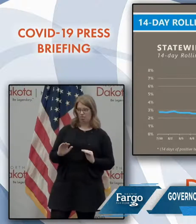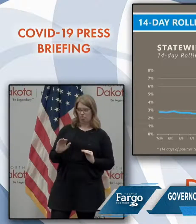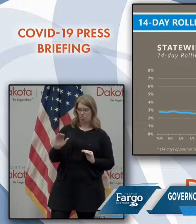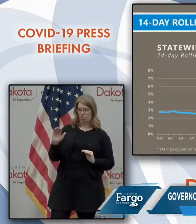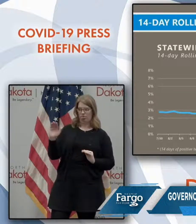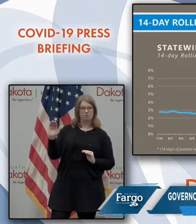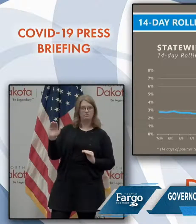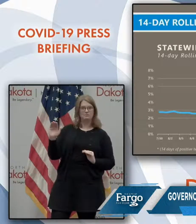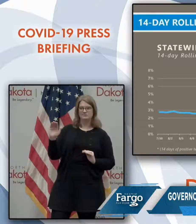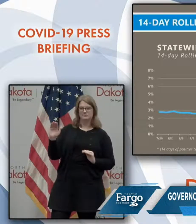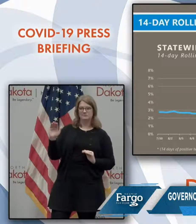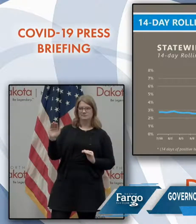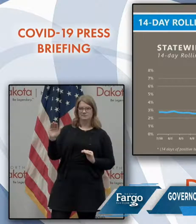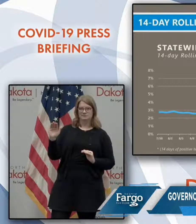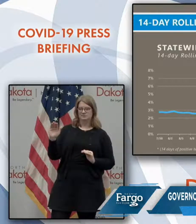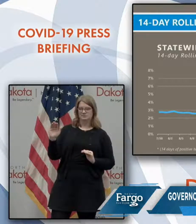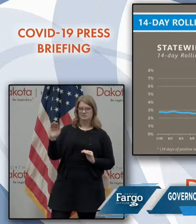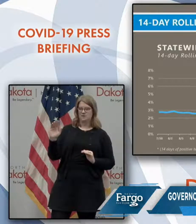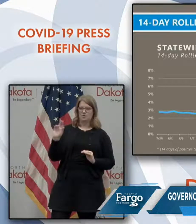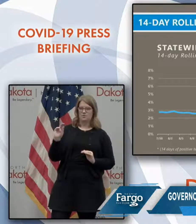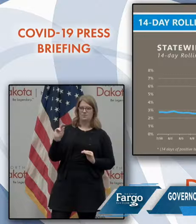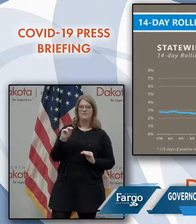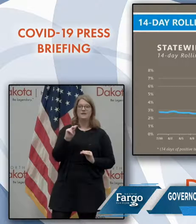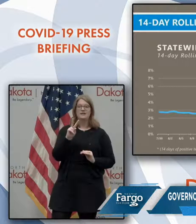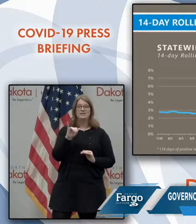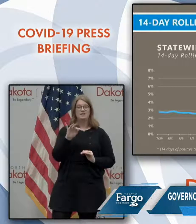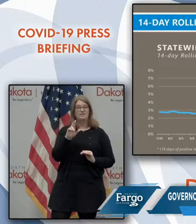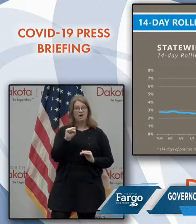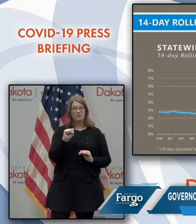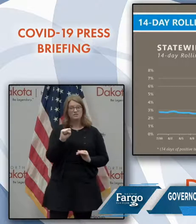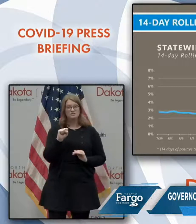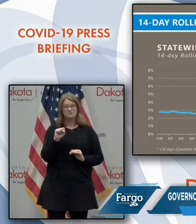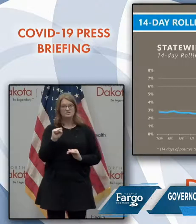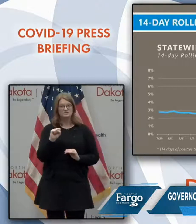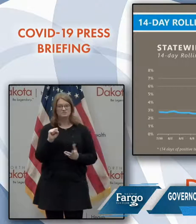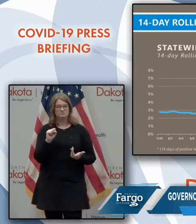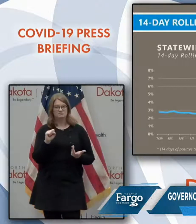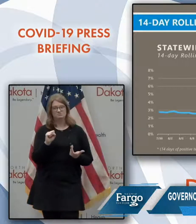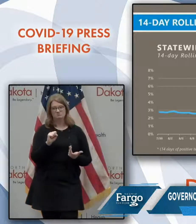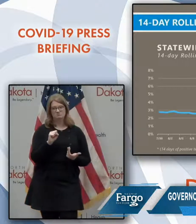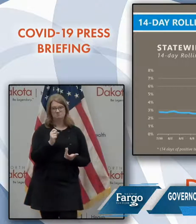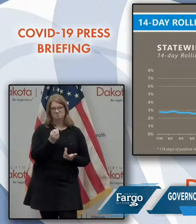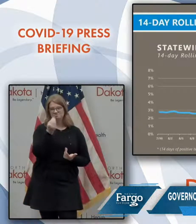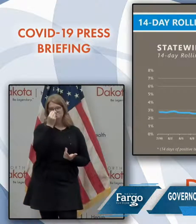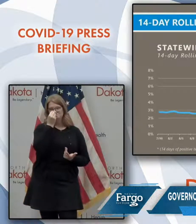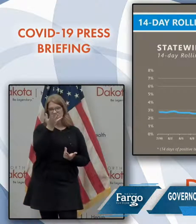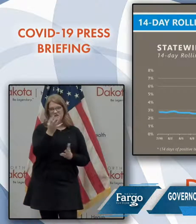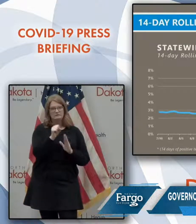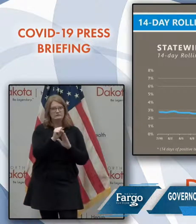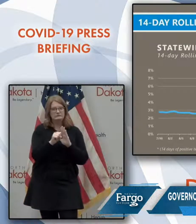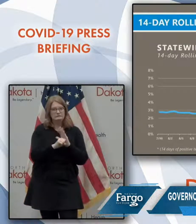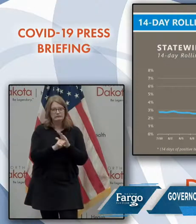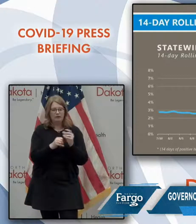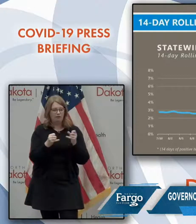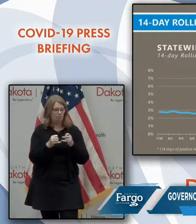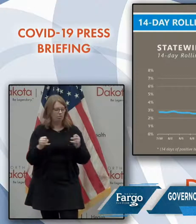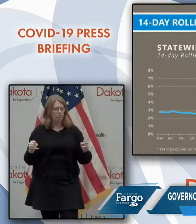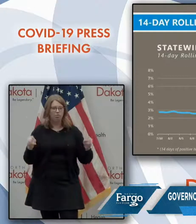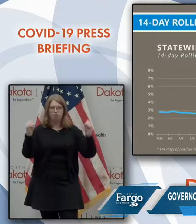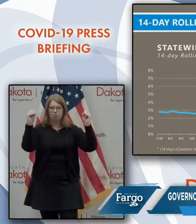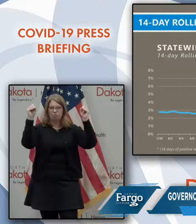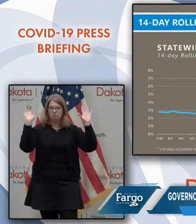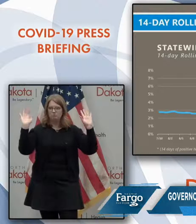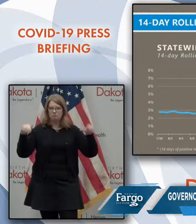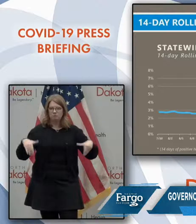operating in isolation. The virus does not respect any state borders in terms of